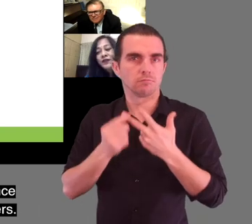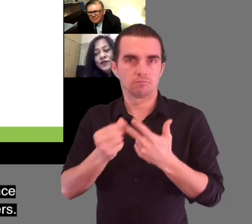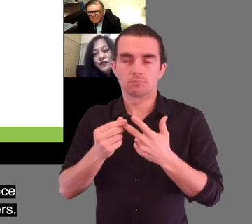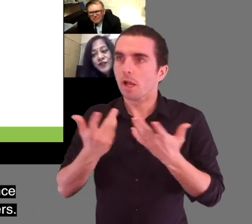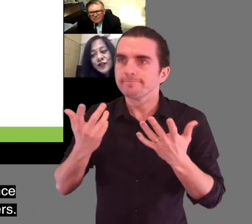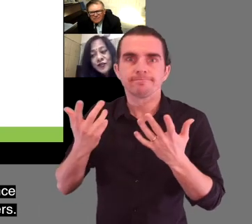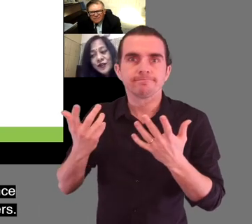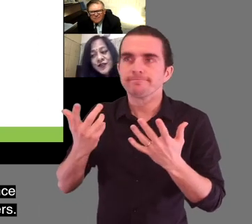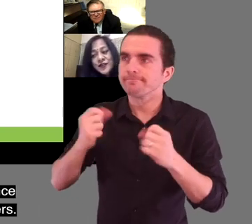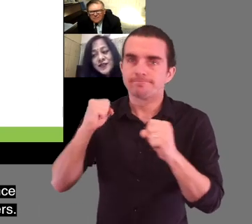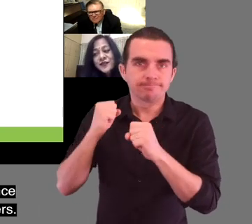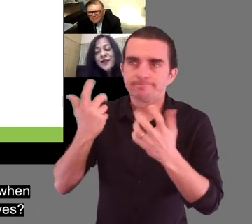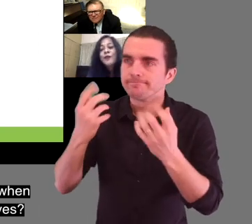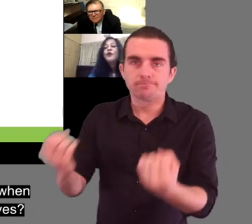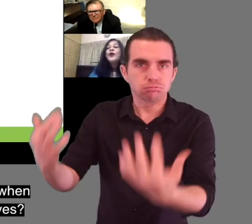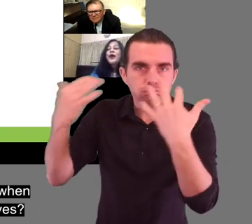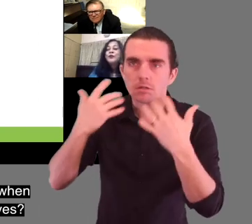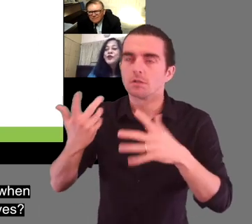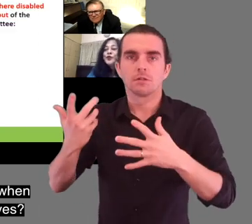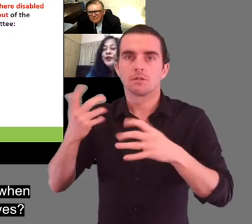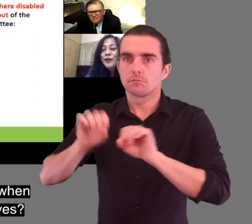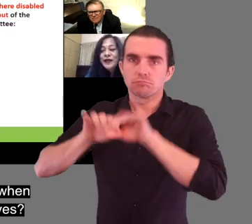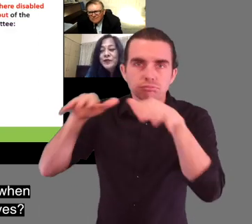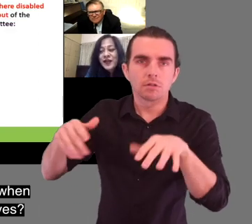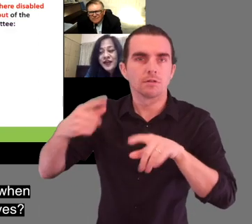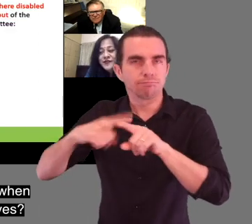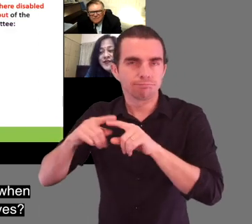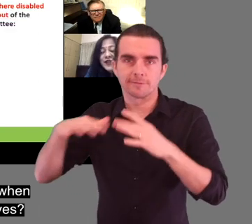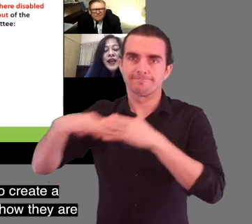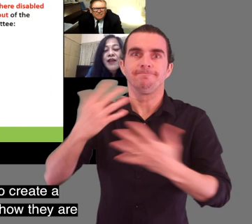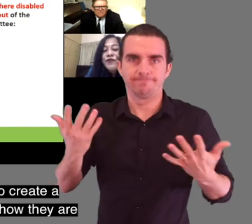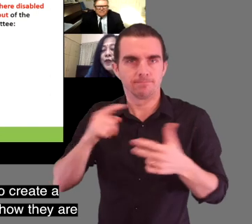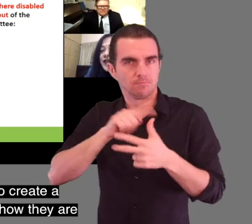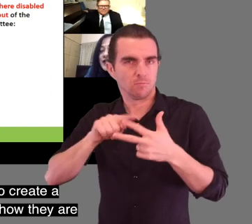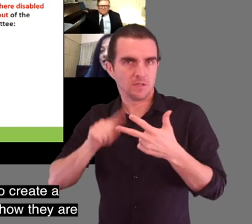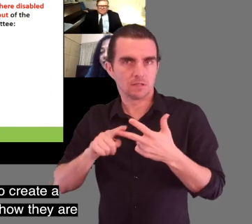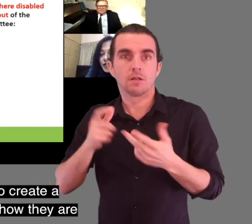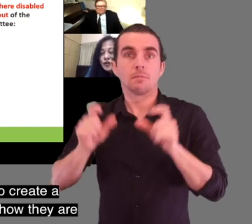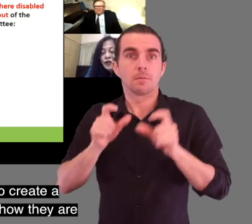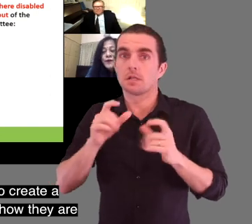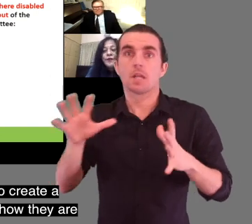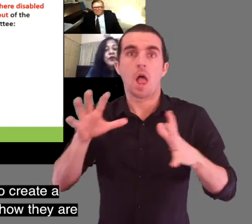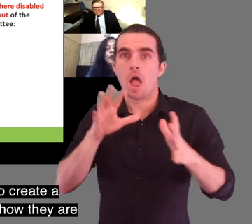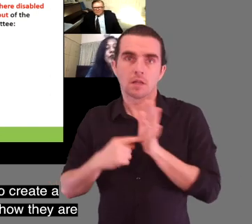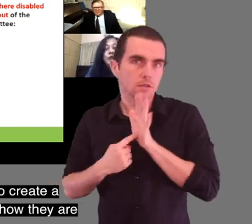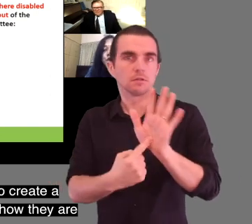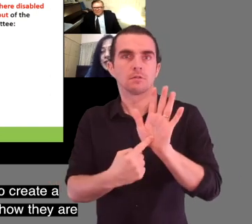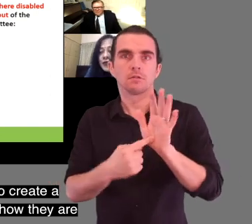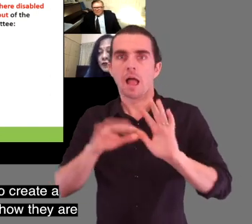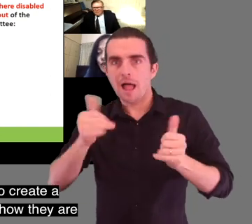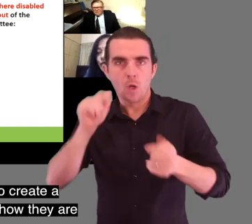and occurrence of natural disaster. But what happens when the pandemic arrives? Everybody is in a rush